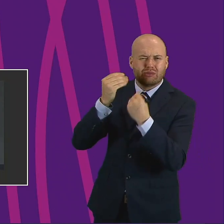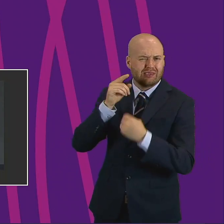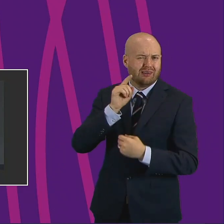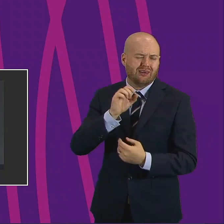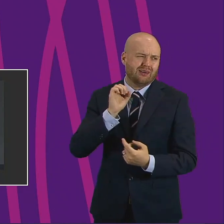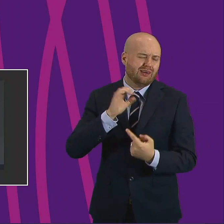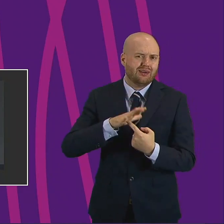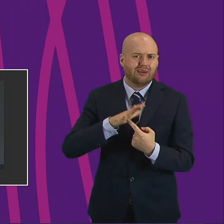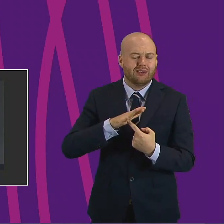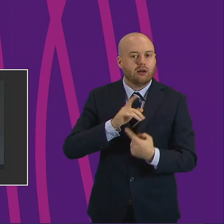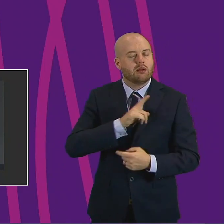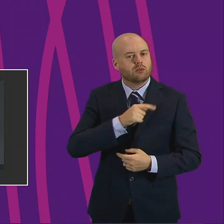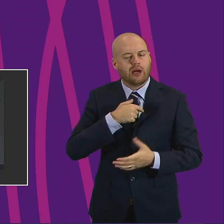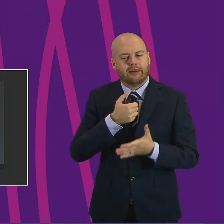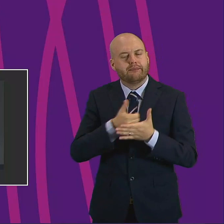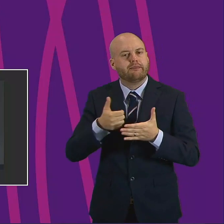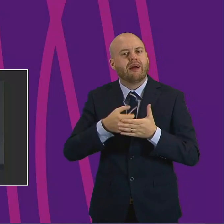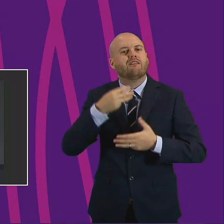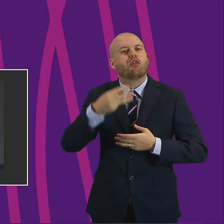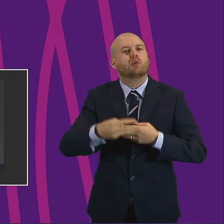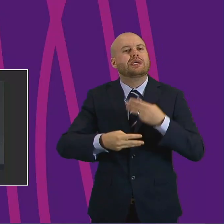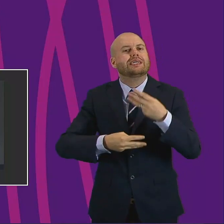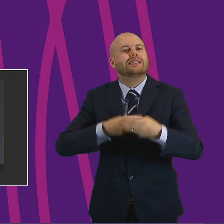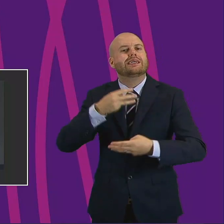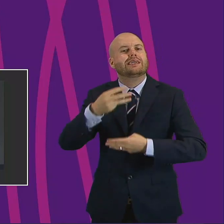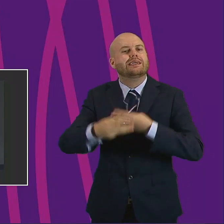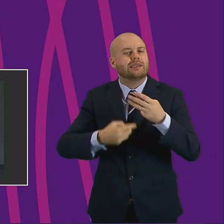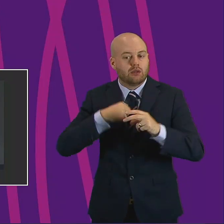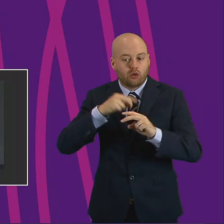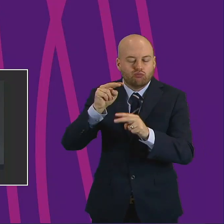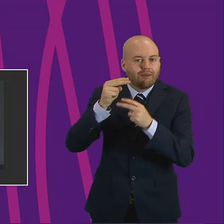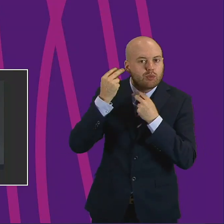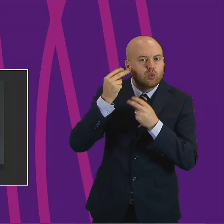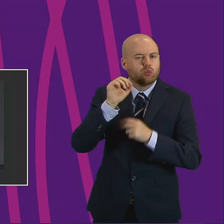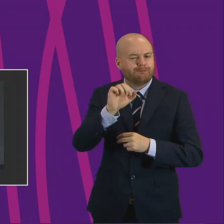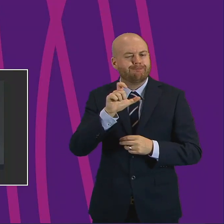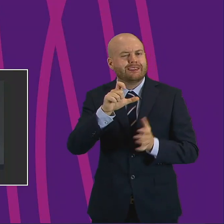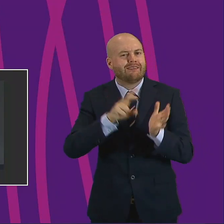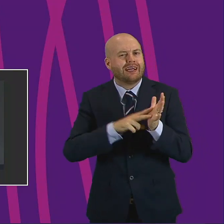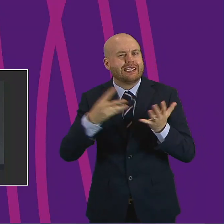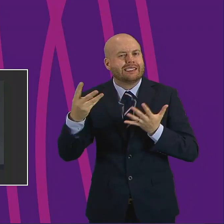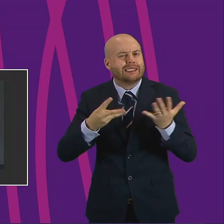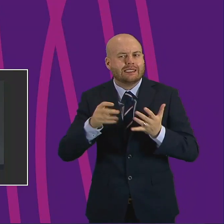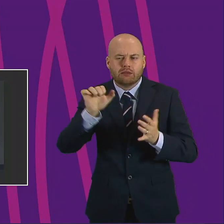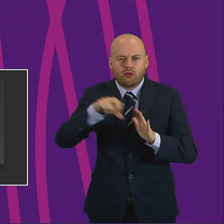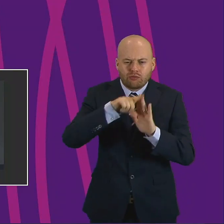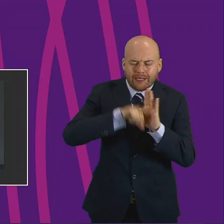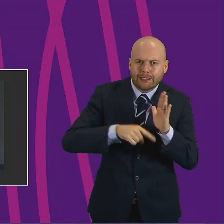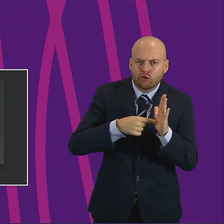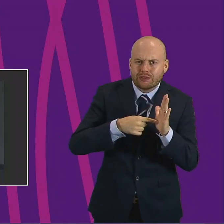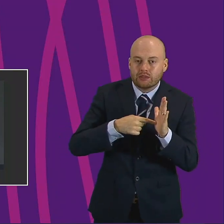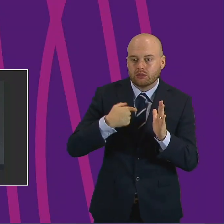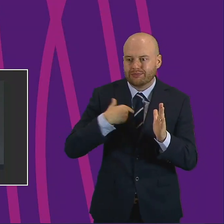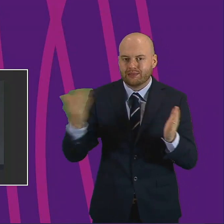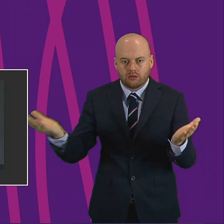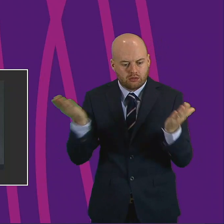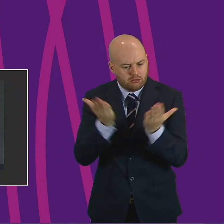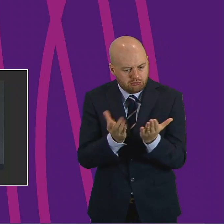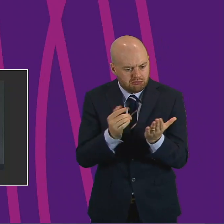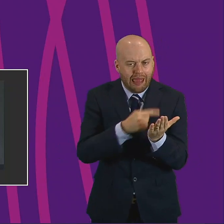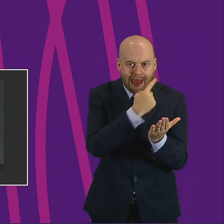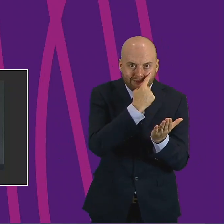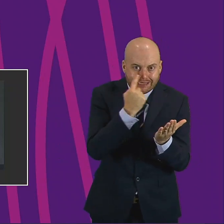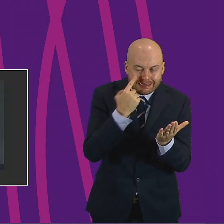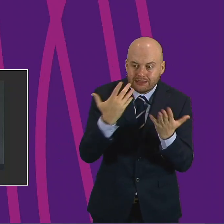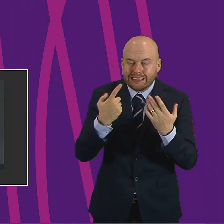weekly reviews of the coronavirus regulations will include specific consideration of the evidence and data relating to transmission within